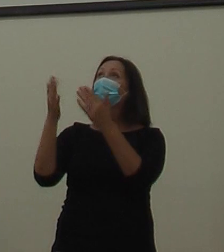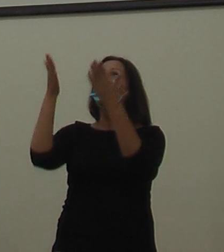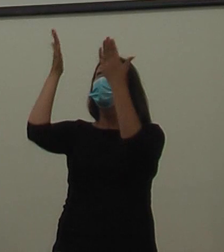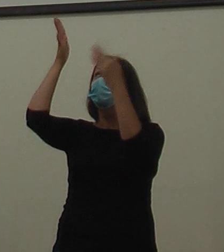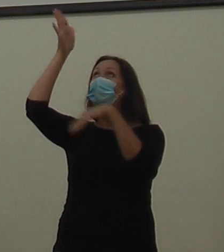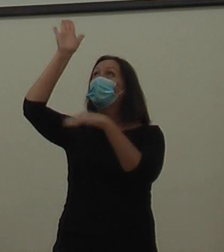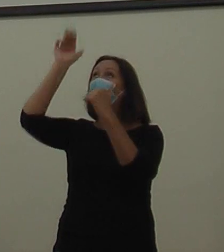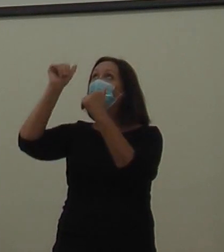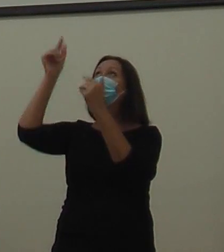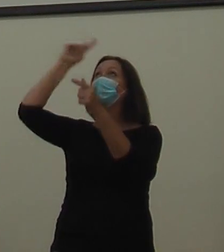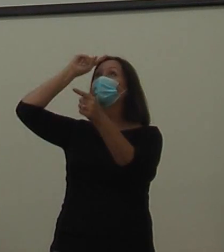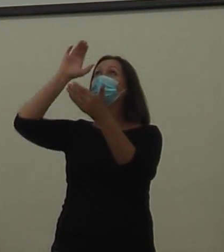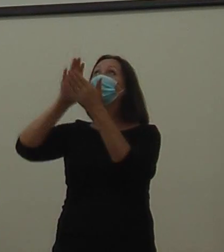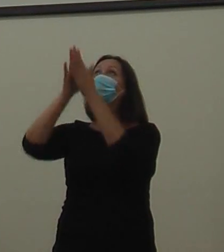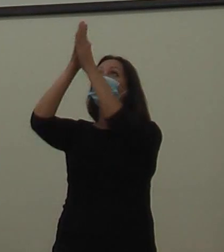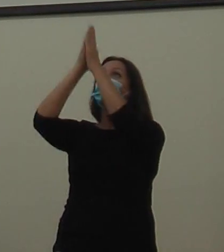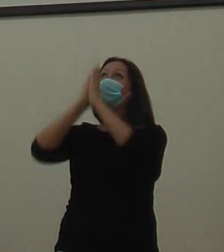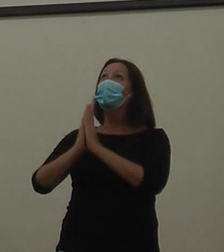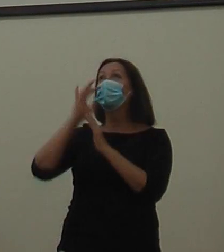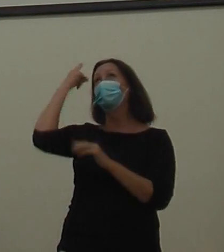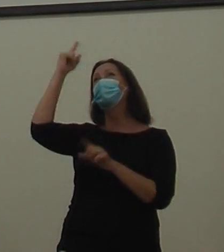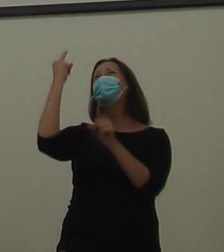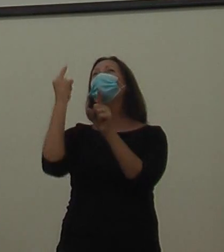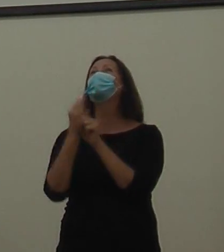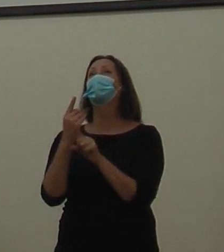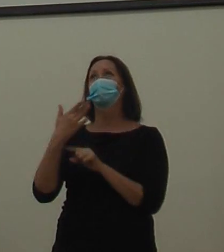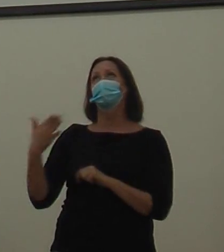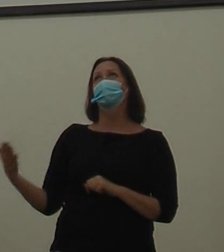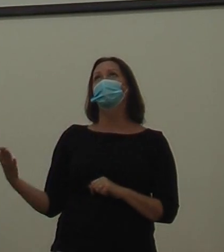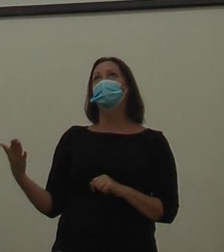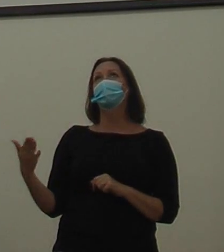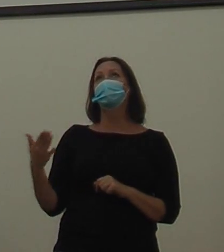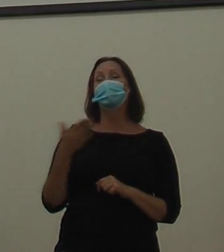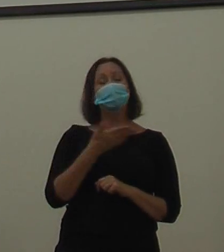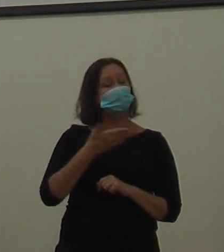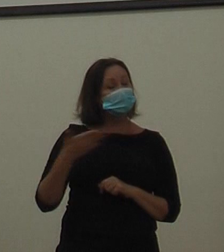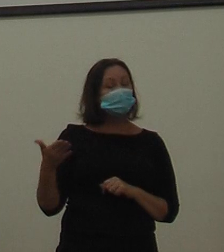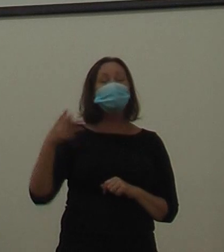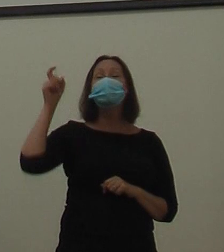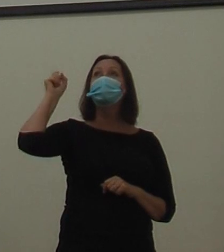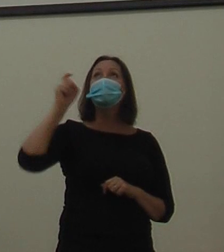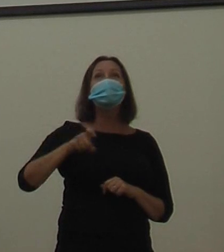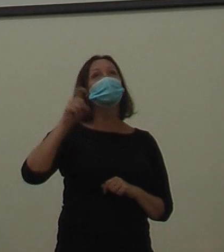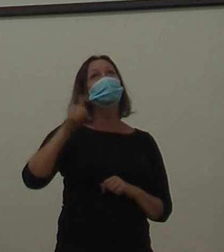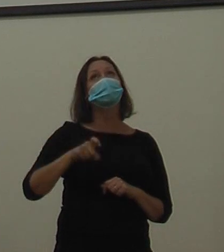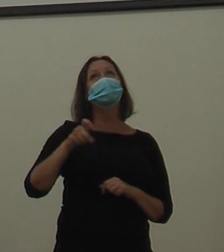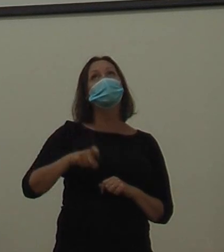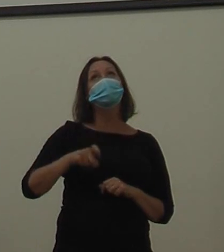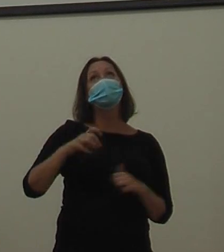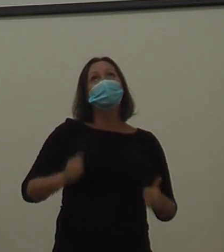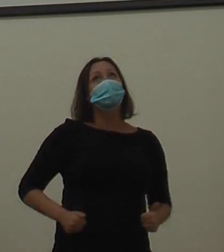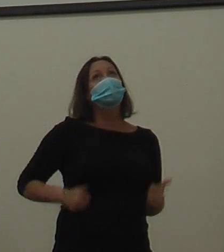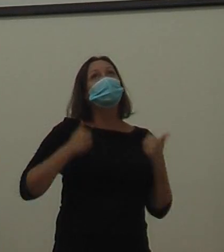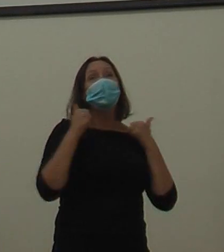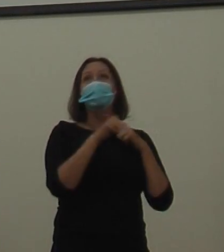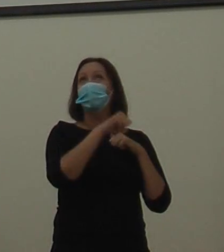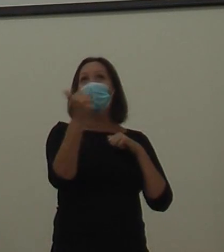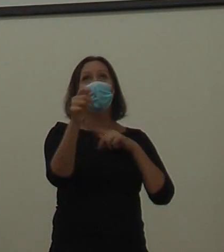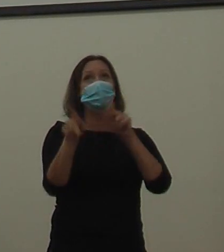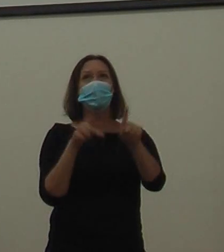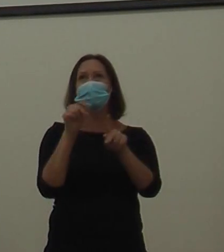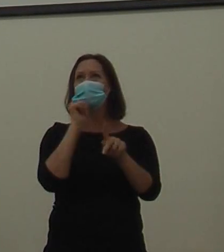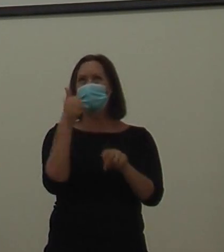praying for the right things. The things that are really necessary and that are needed in the lives of the others. Not all